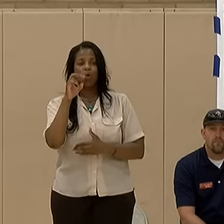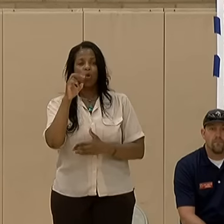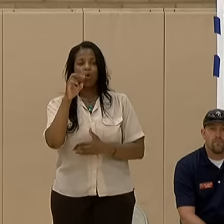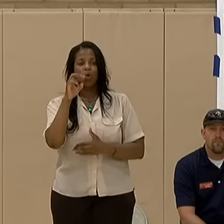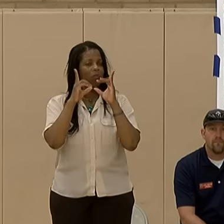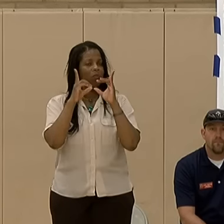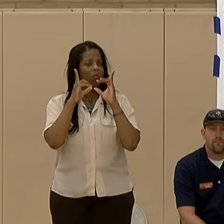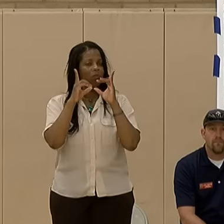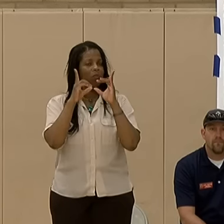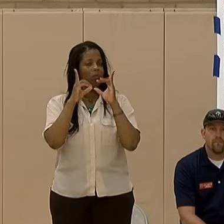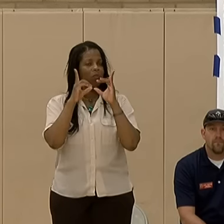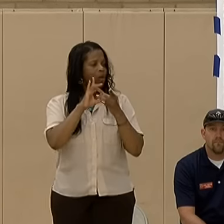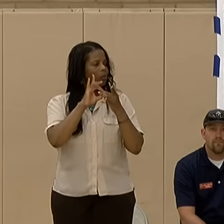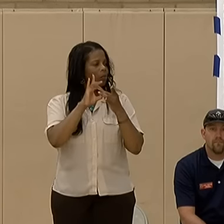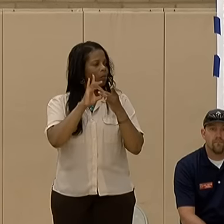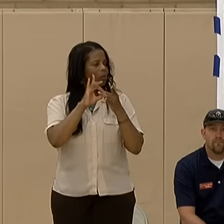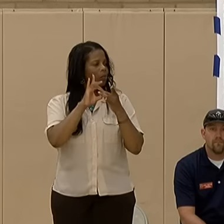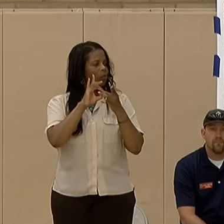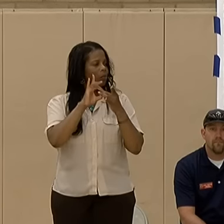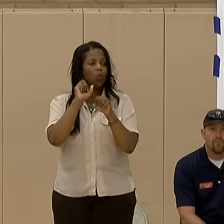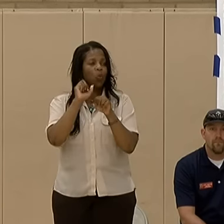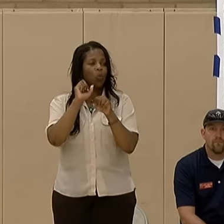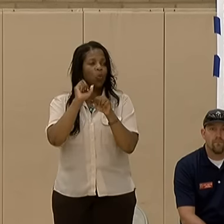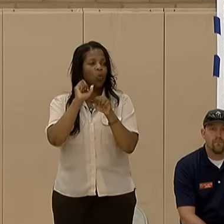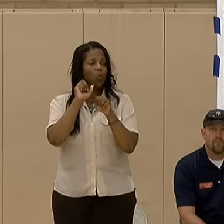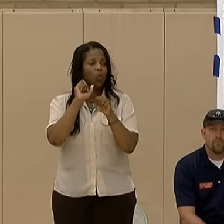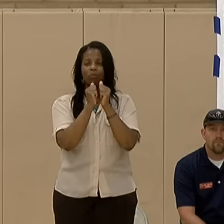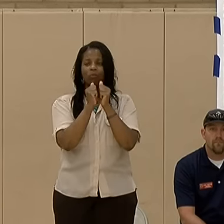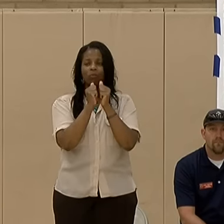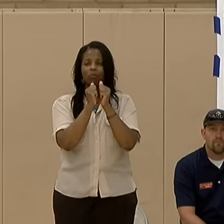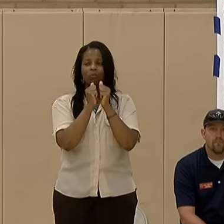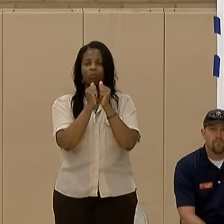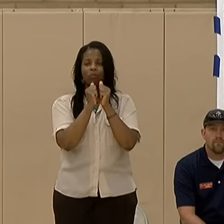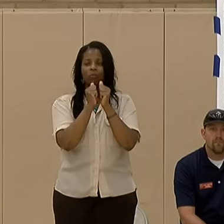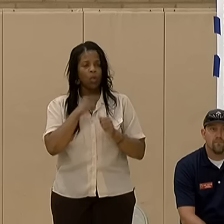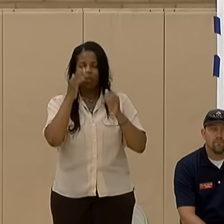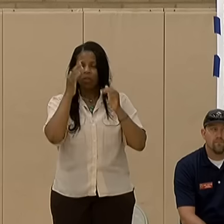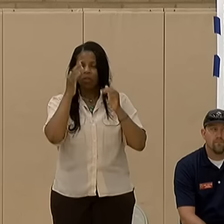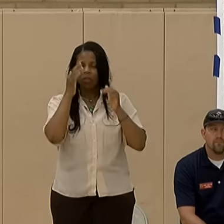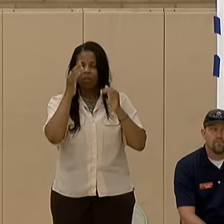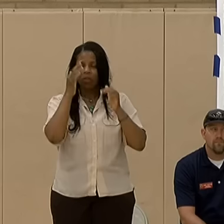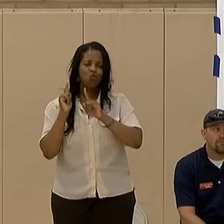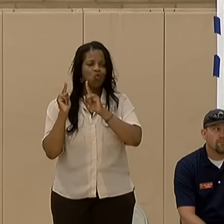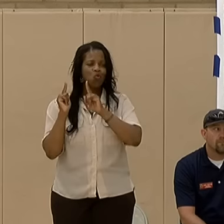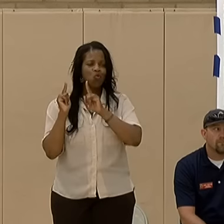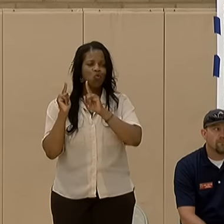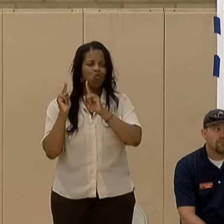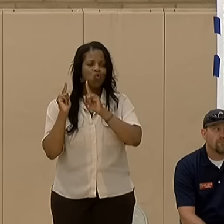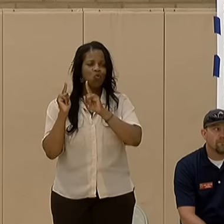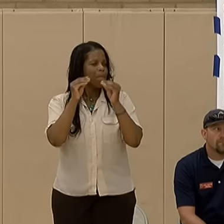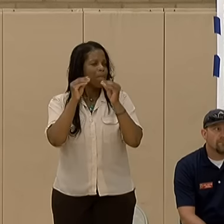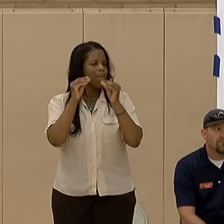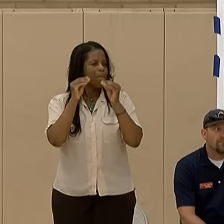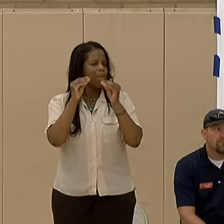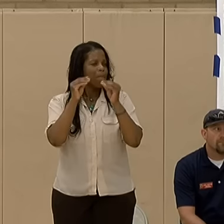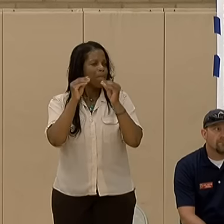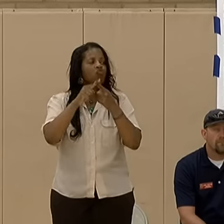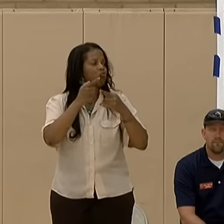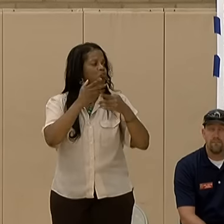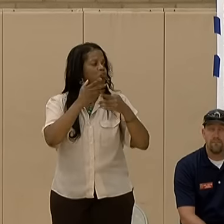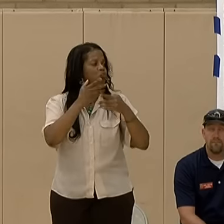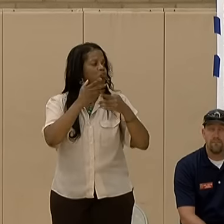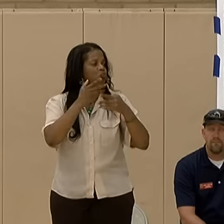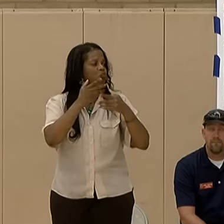unified command then. And we were making decisions on the ground to order more resources to protect your